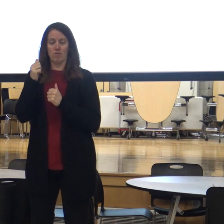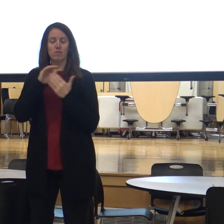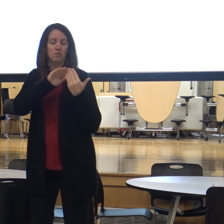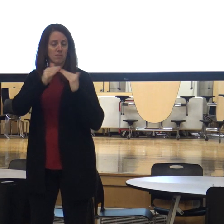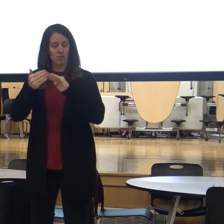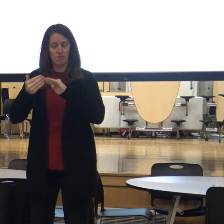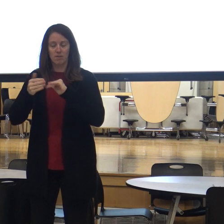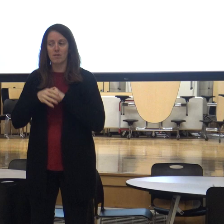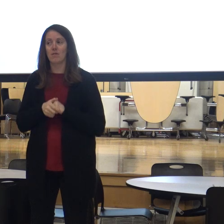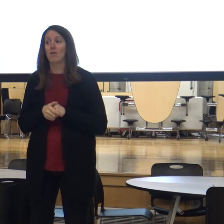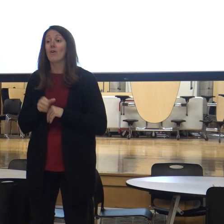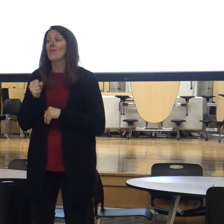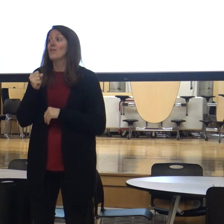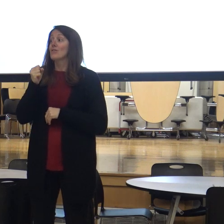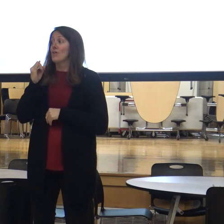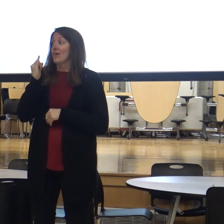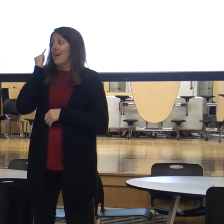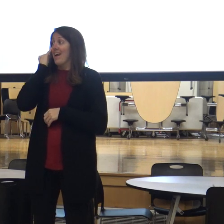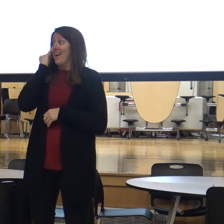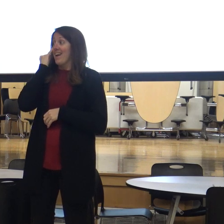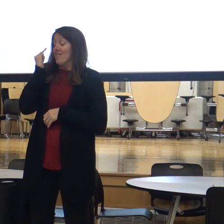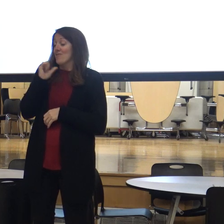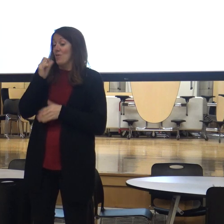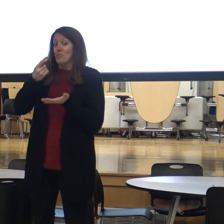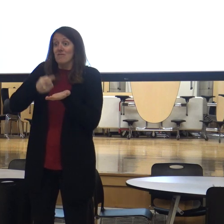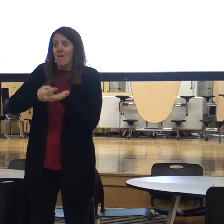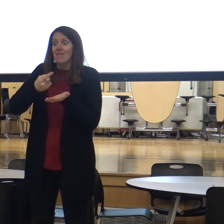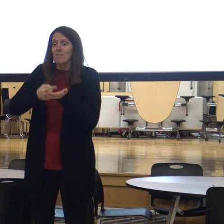So if we don't talk about things enough,